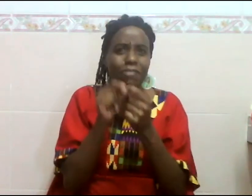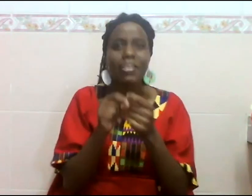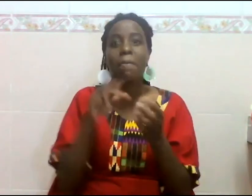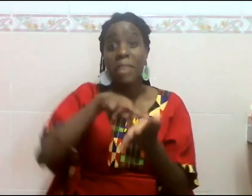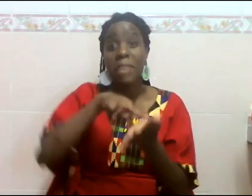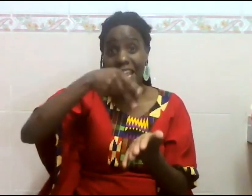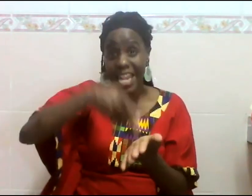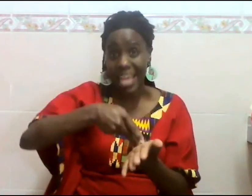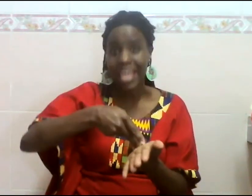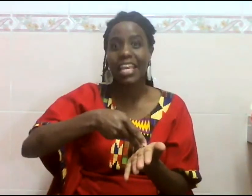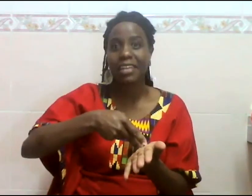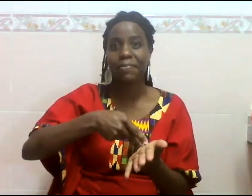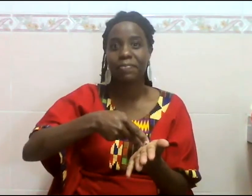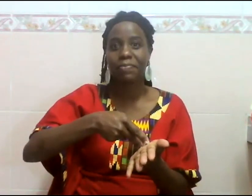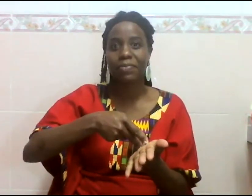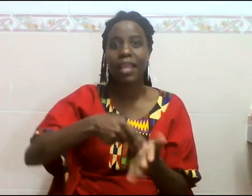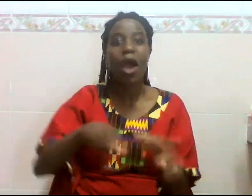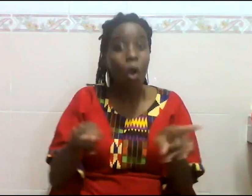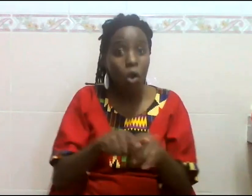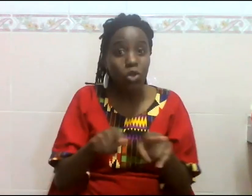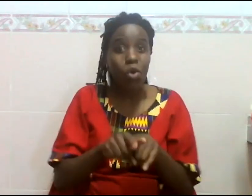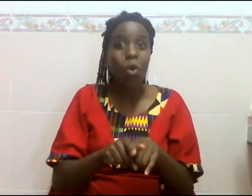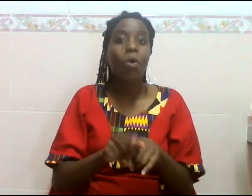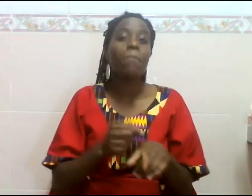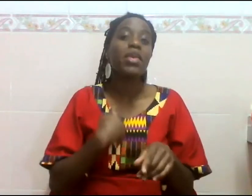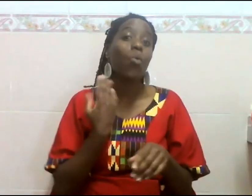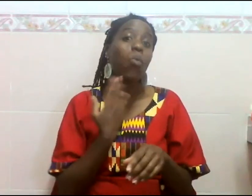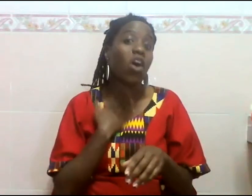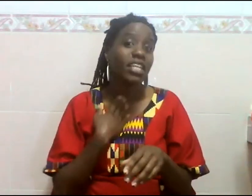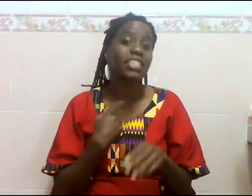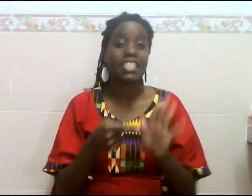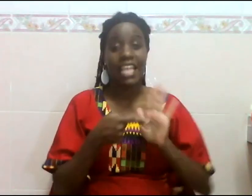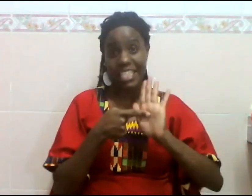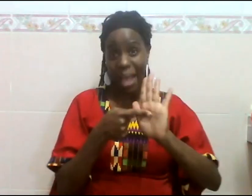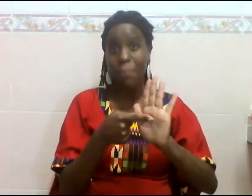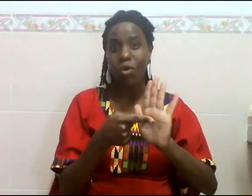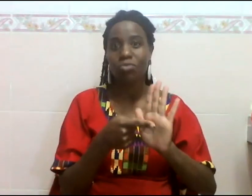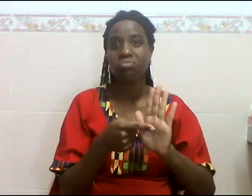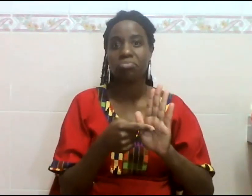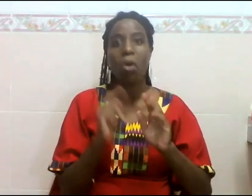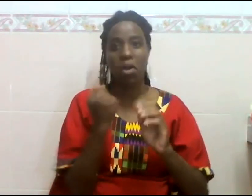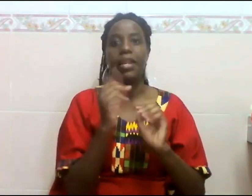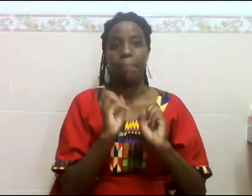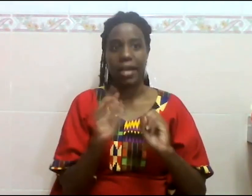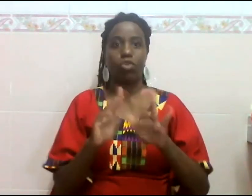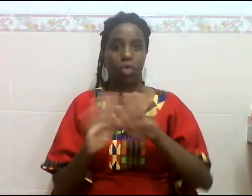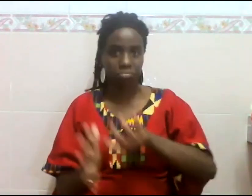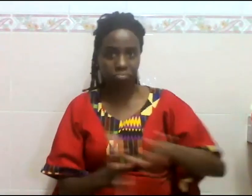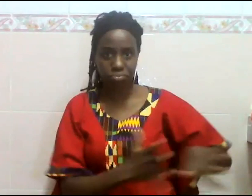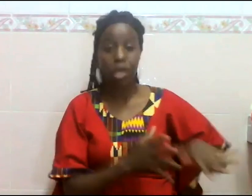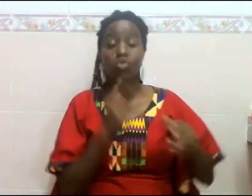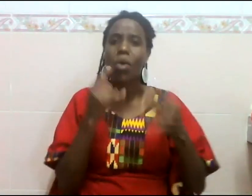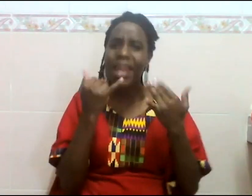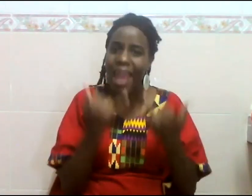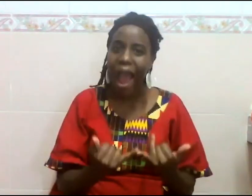what it should mean. And I just want to bring a super quick example, and then we can move on to the last question, which is, I was